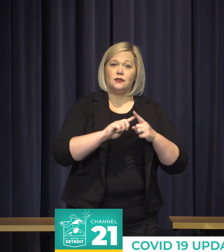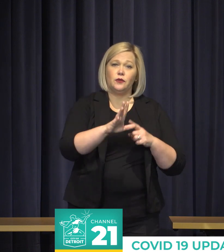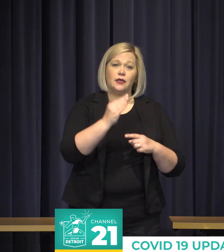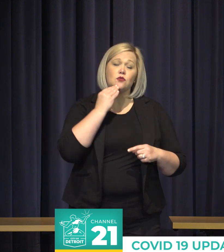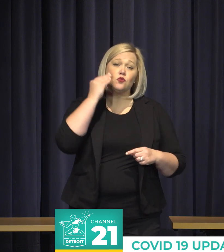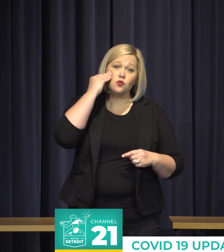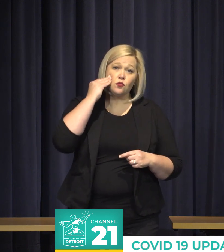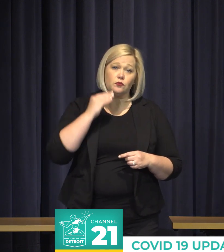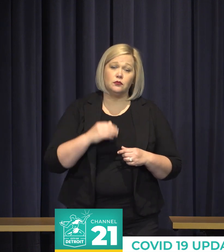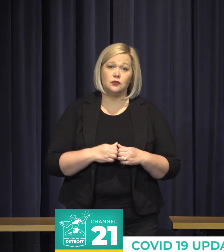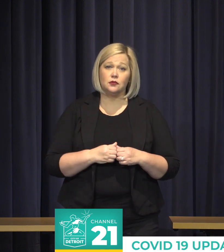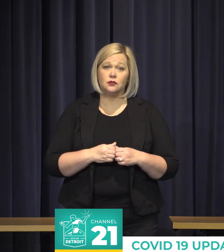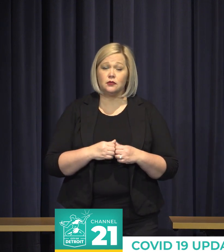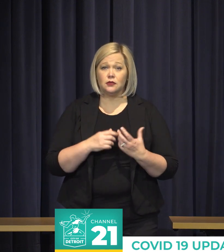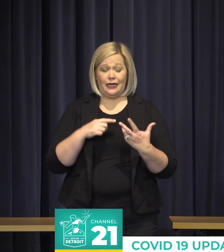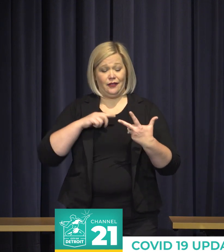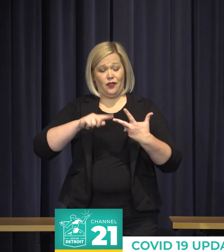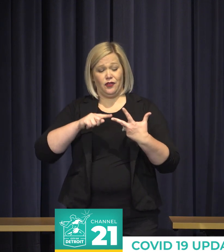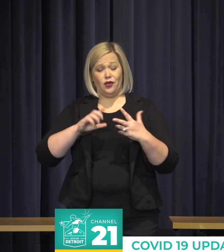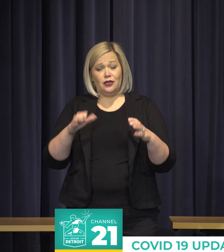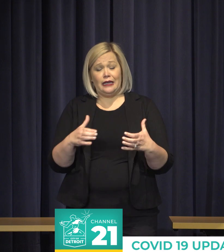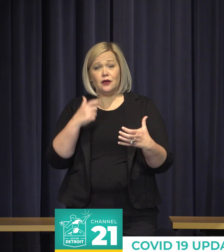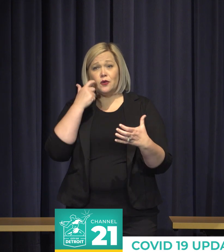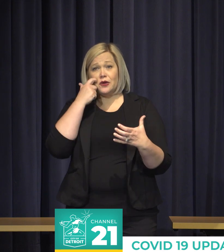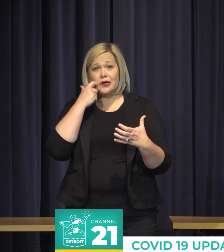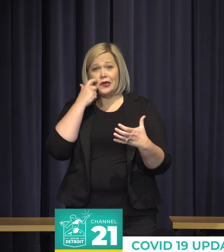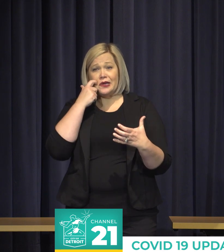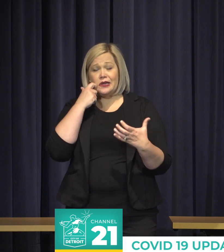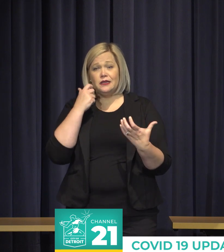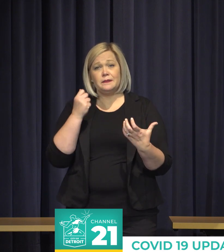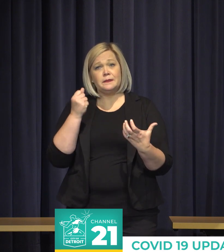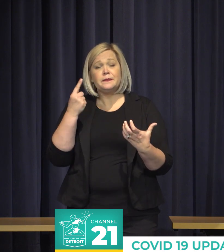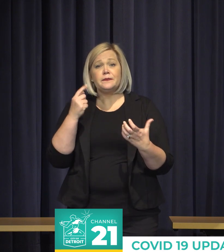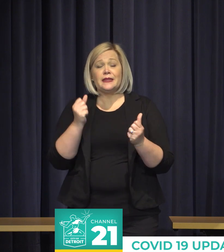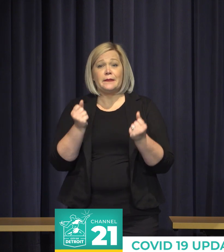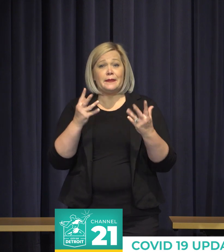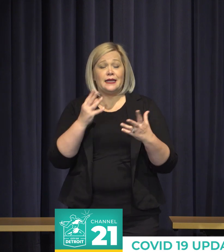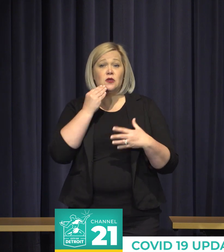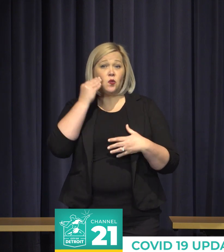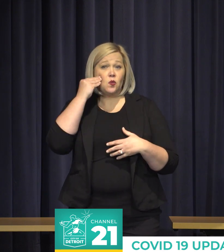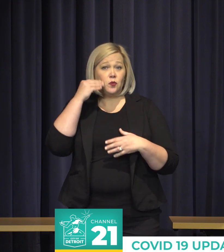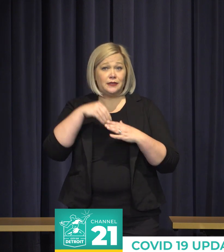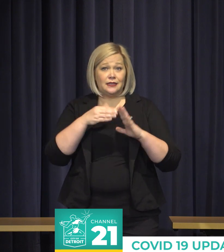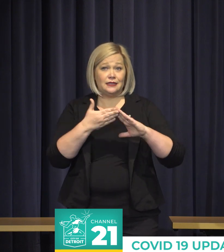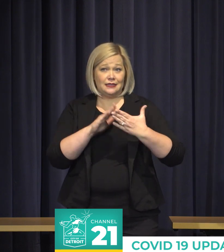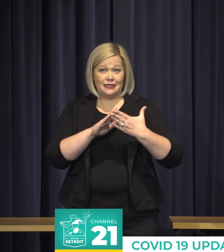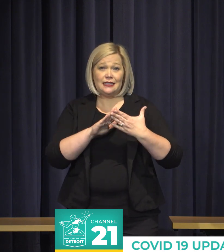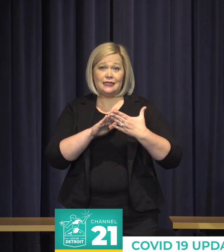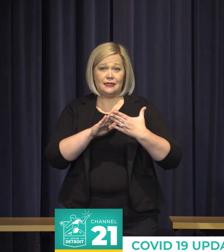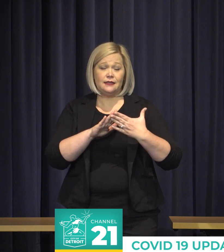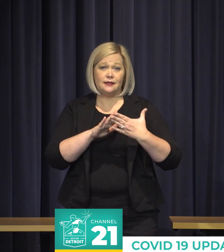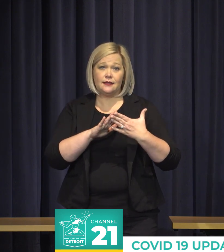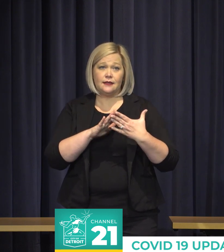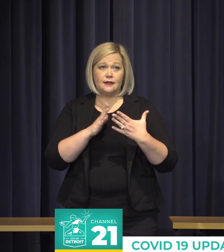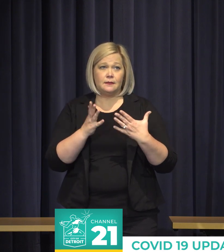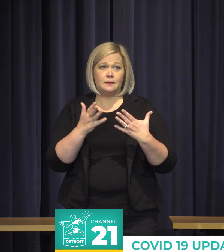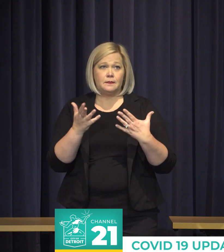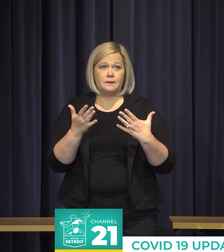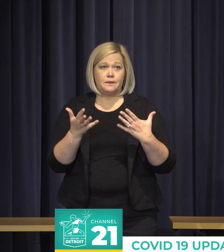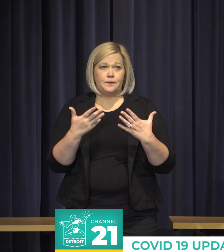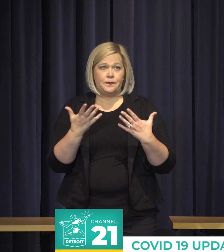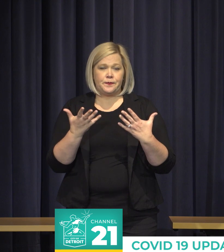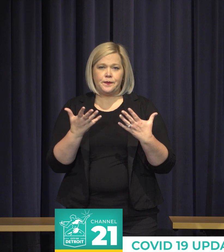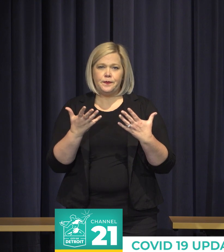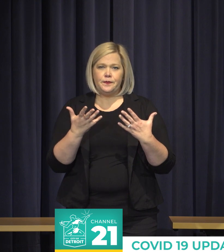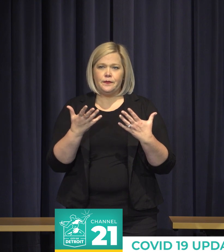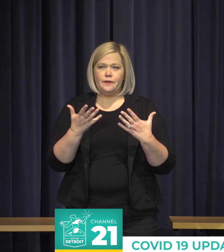with the $25. And there's a third category of a lot of households in the city that have been